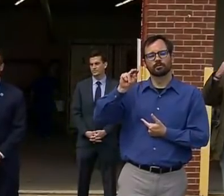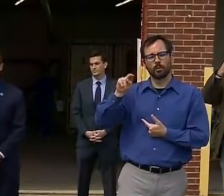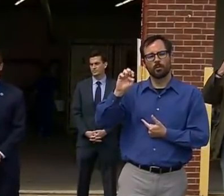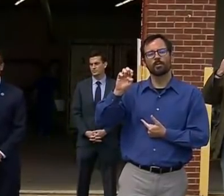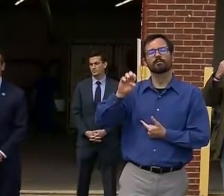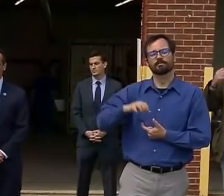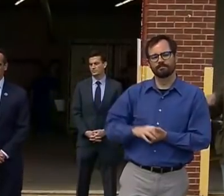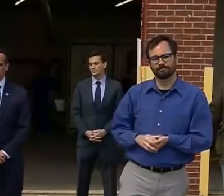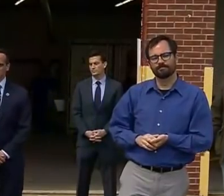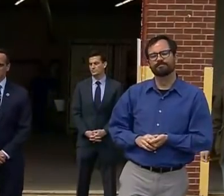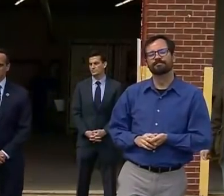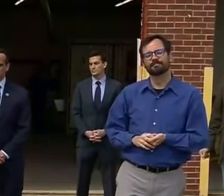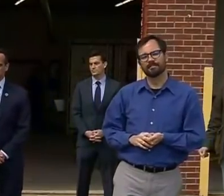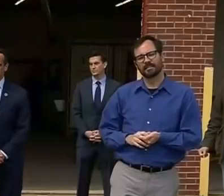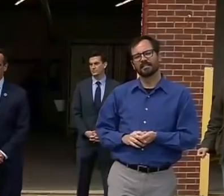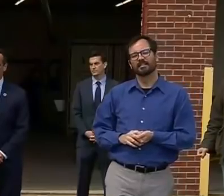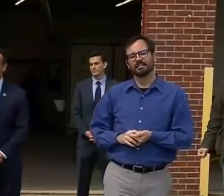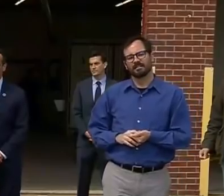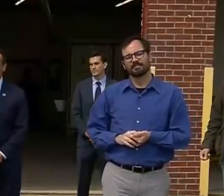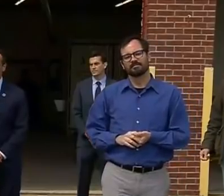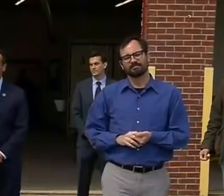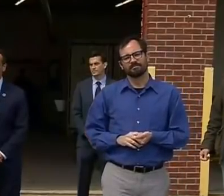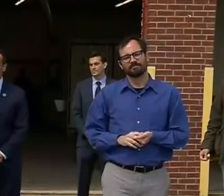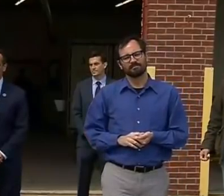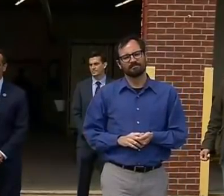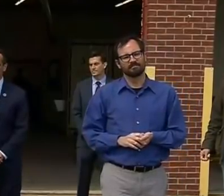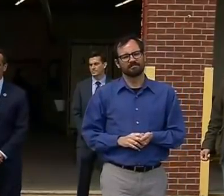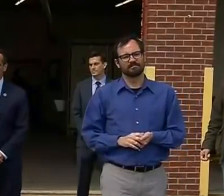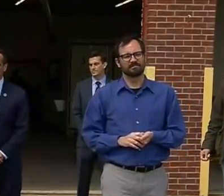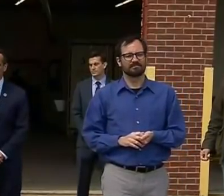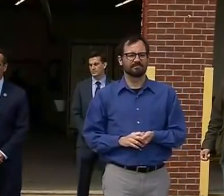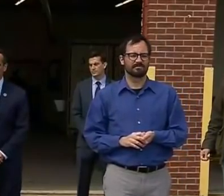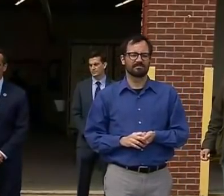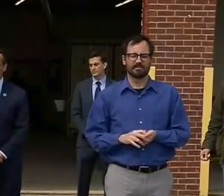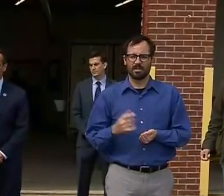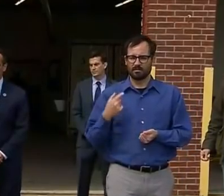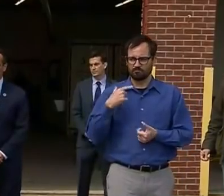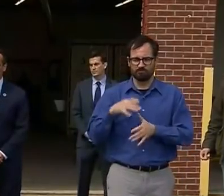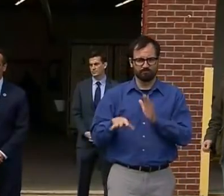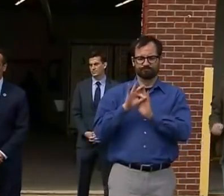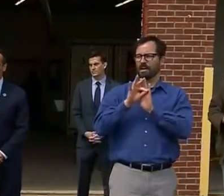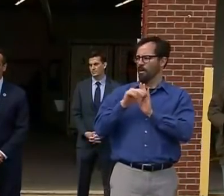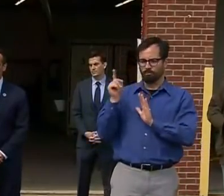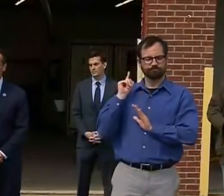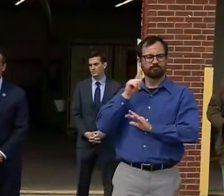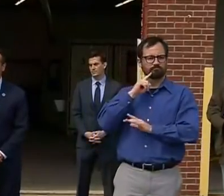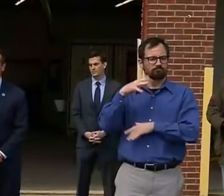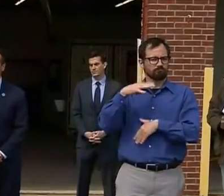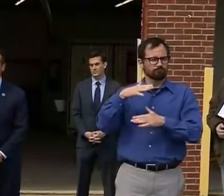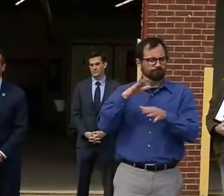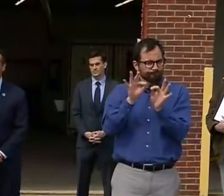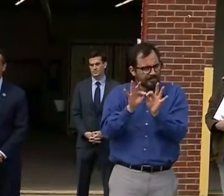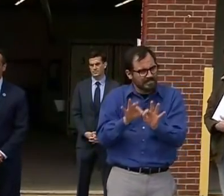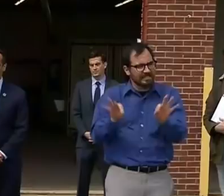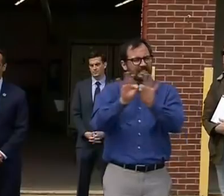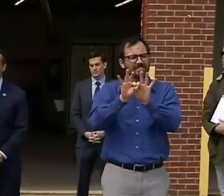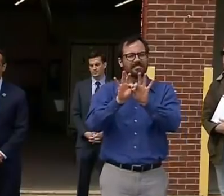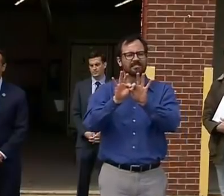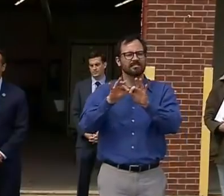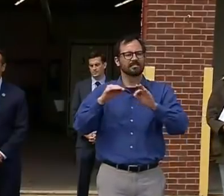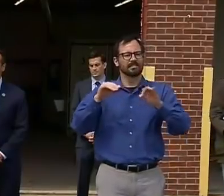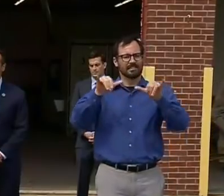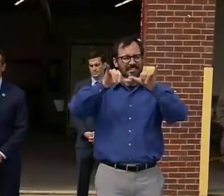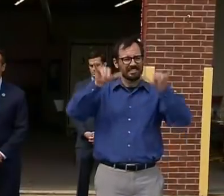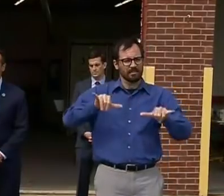system, which will be able to sterilize, when it's fully operational, up to 80,000 N95 masks per